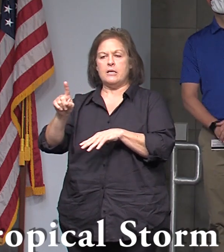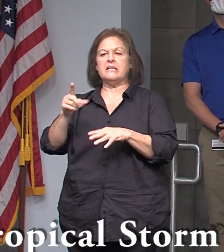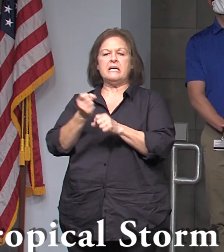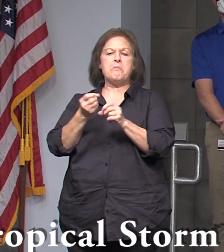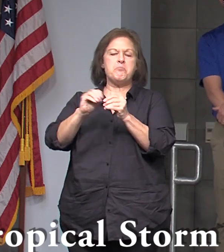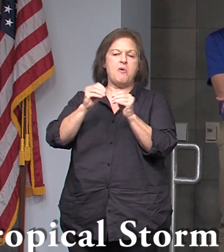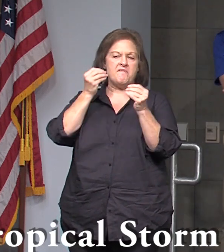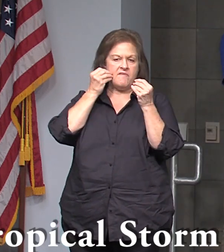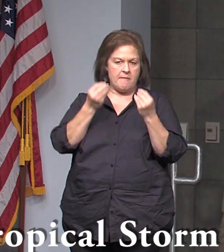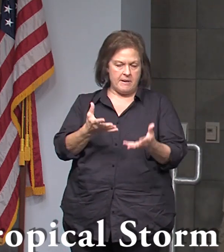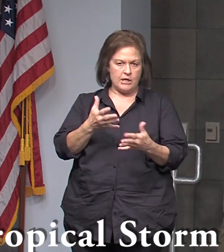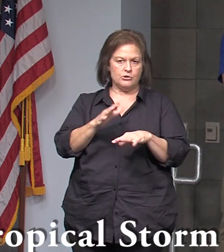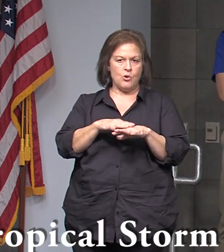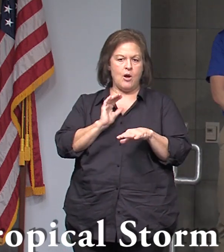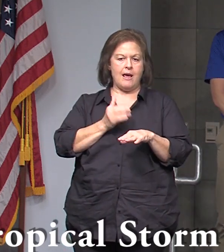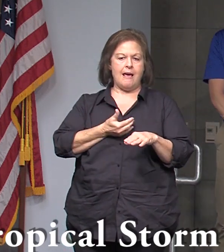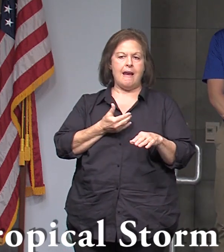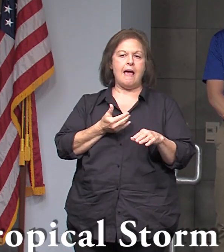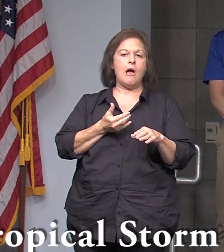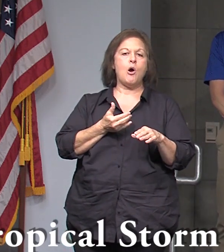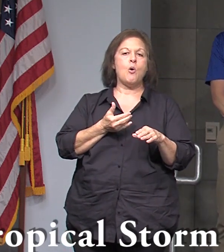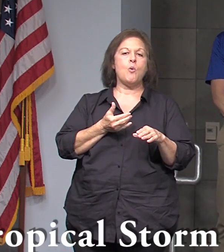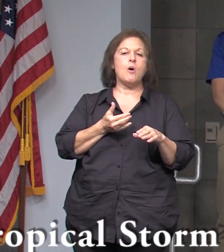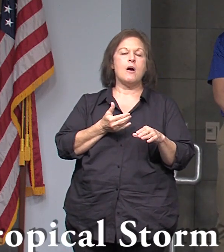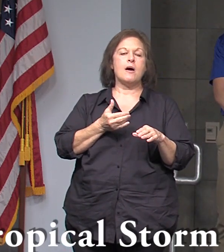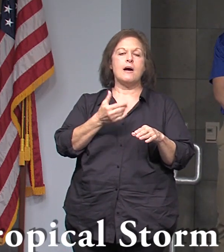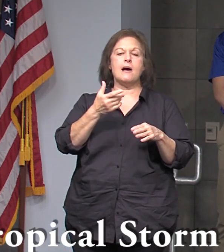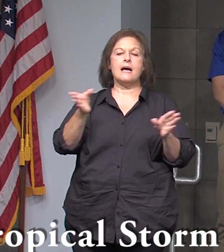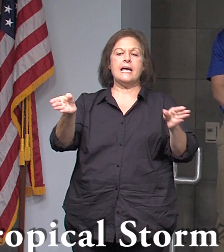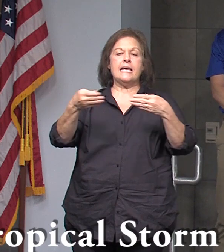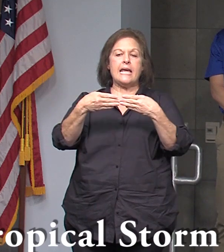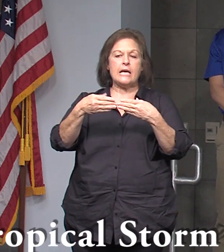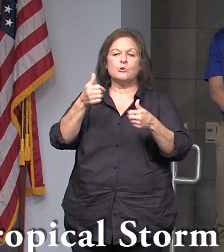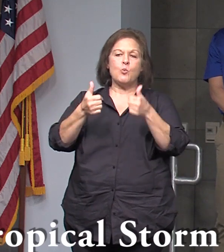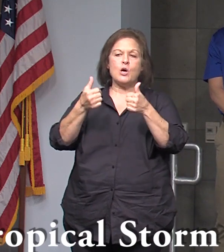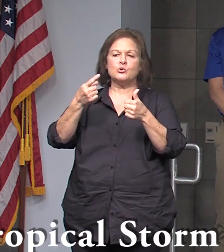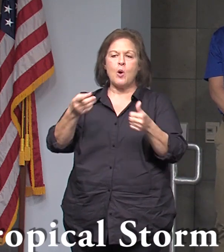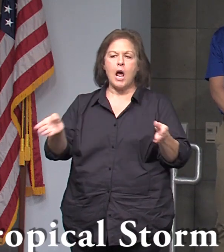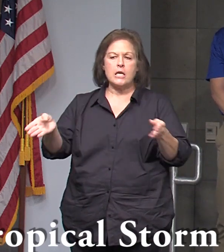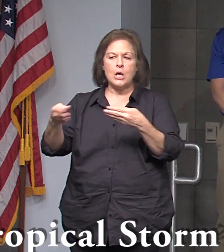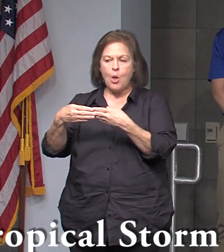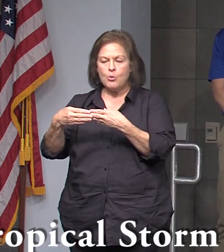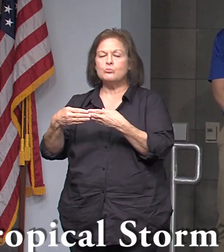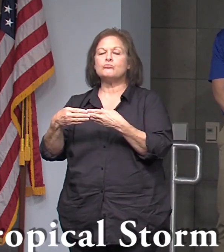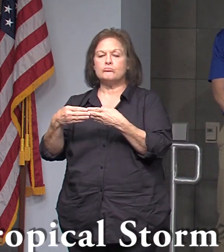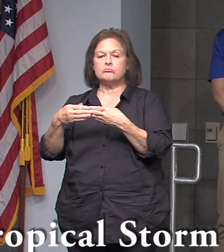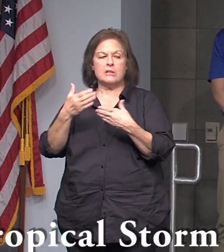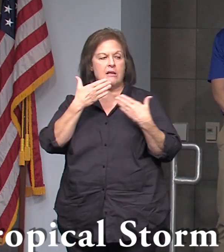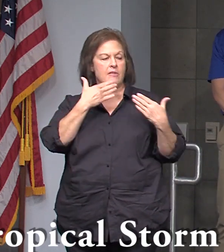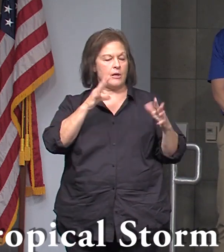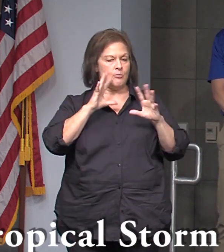get updates on our gate closures. So we are prepared, and thank you, Madam President, for having us.